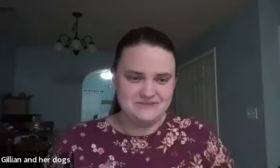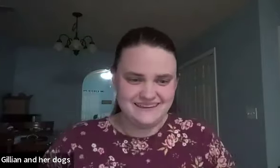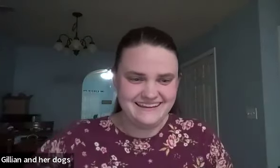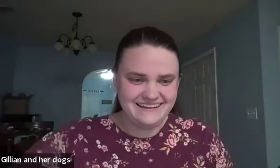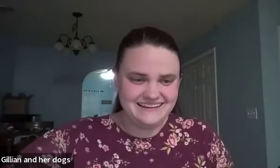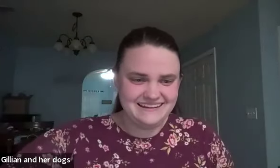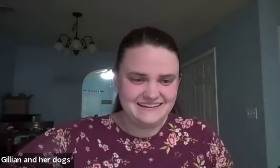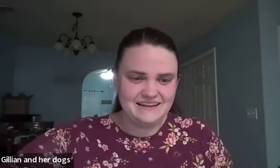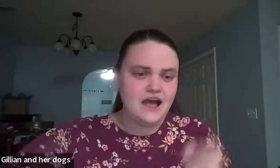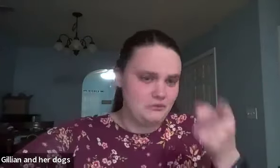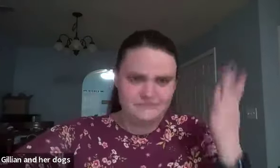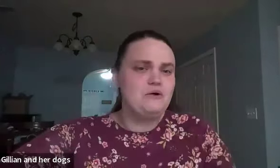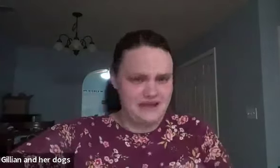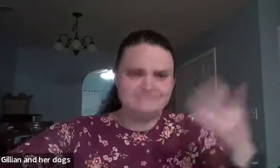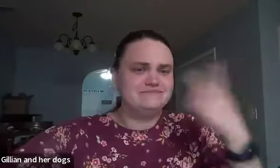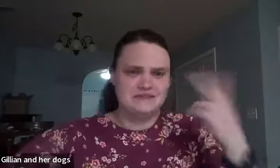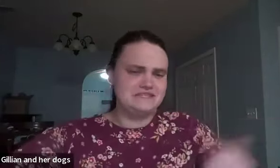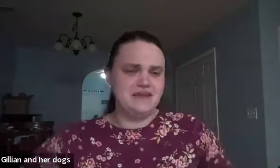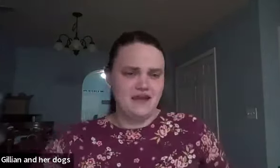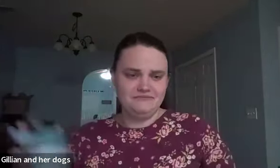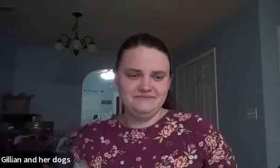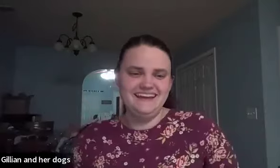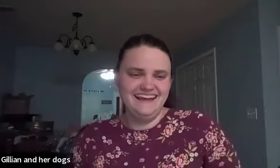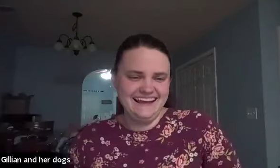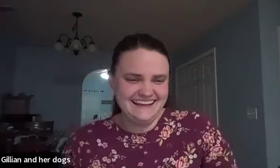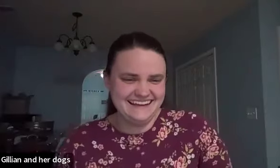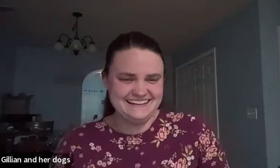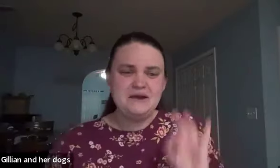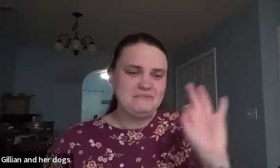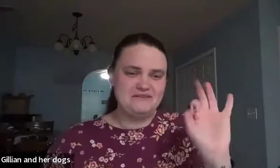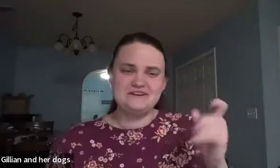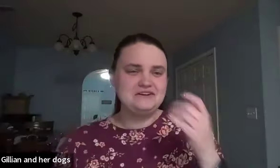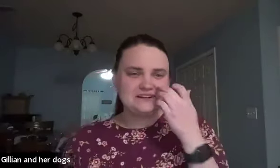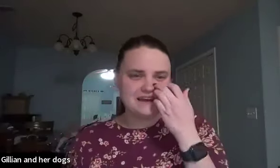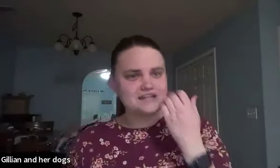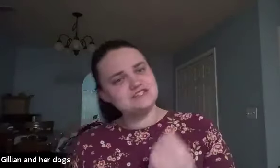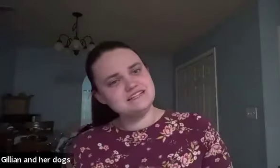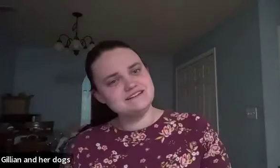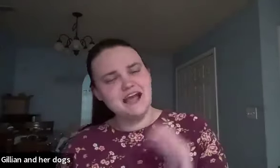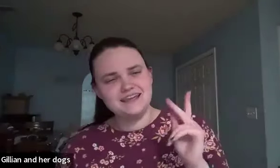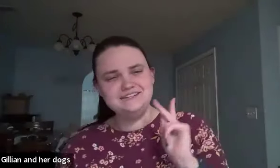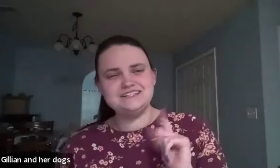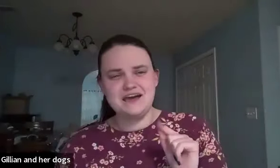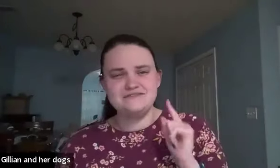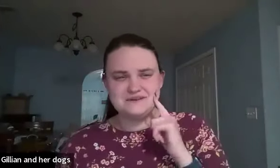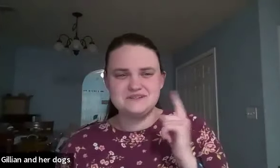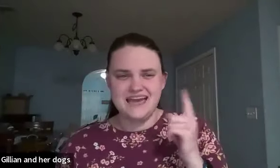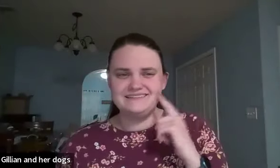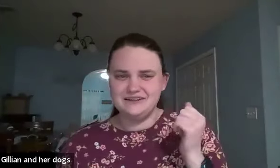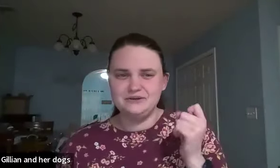smooth. Ah, okay. Then see, yeah. Perfect. No, you're good. I just looked and I was like, I can usually tell if someone's had a little